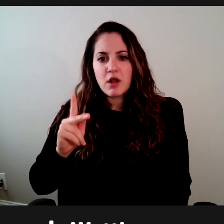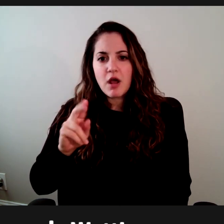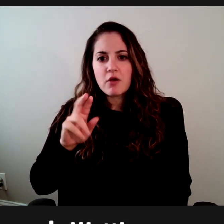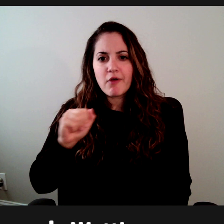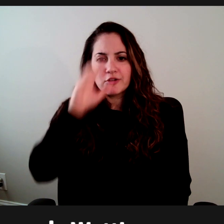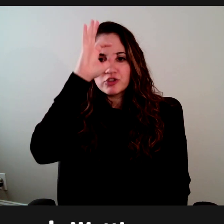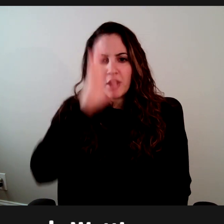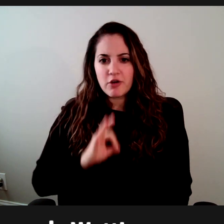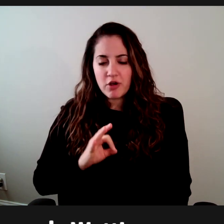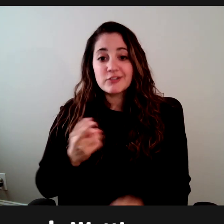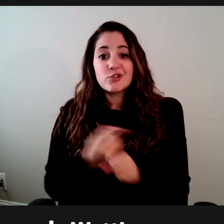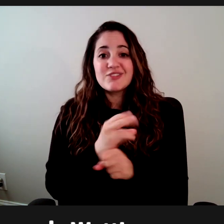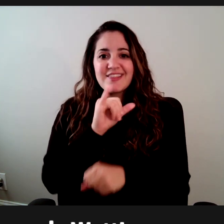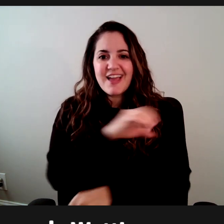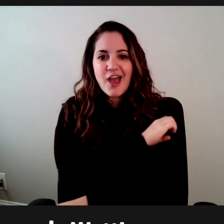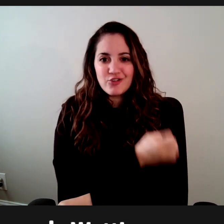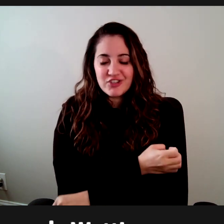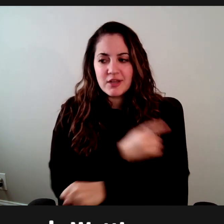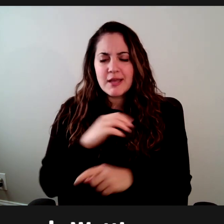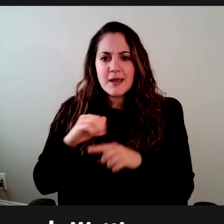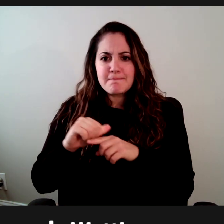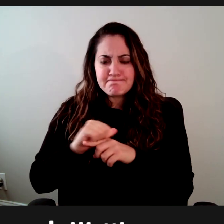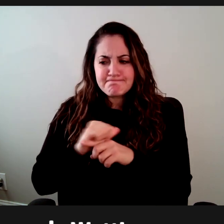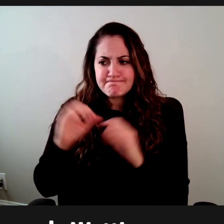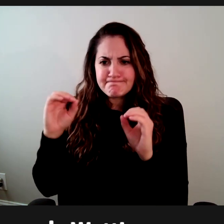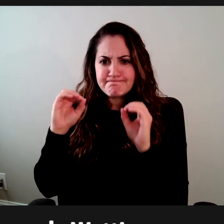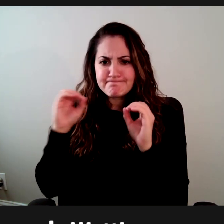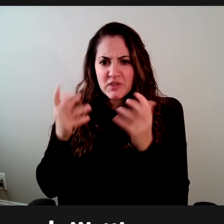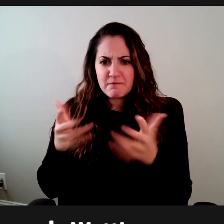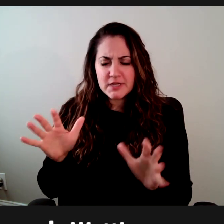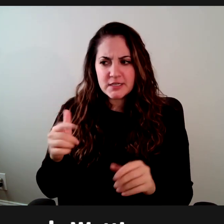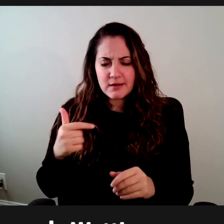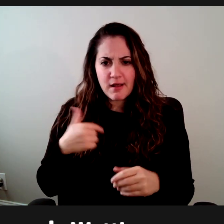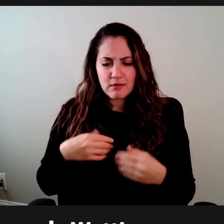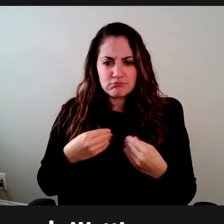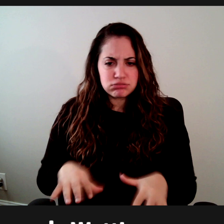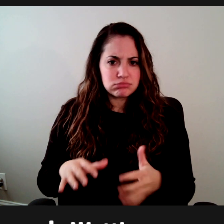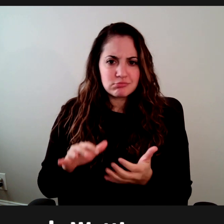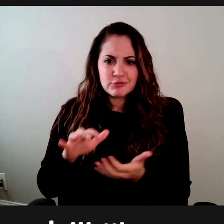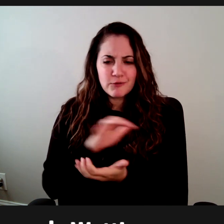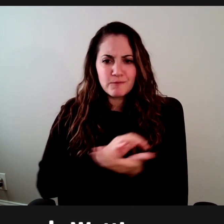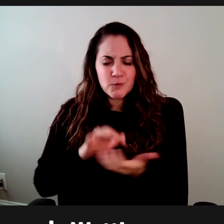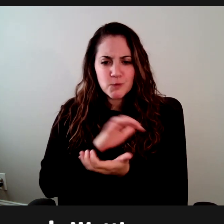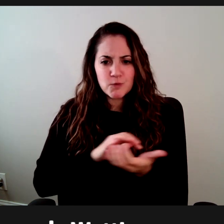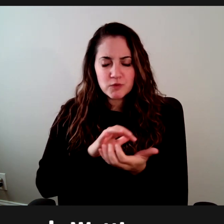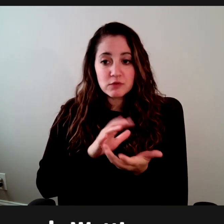that energy. And to be honest, it left me much more confused by the end of it. And I'm in no way,